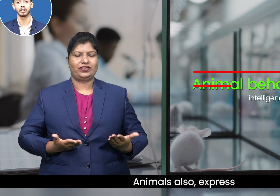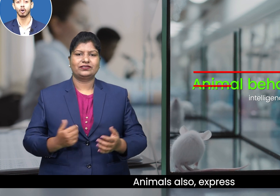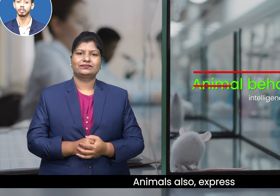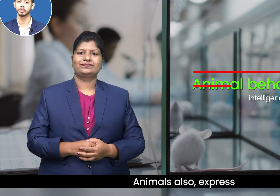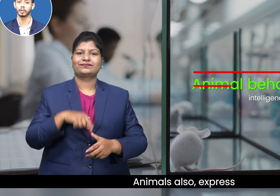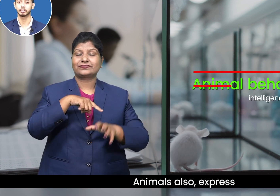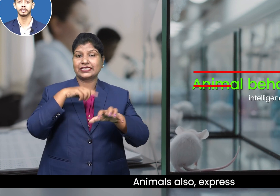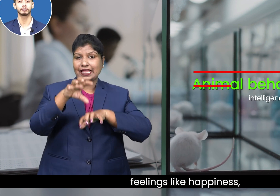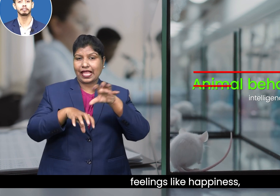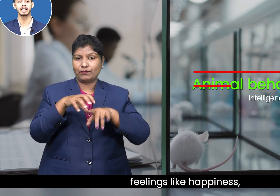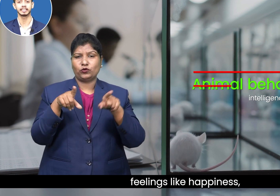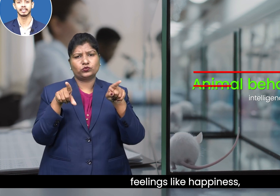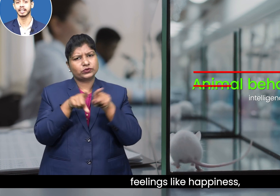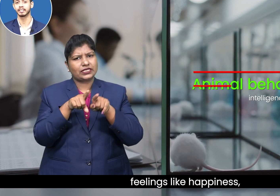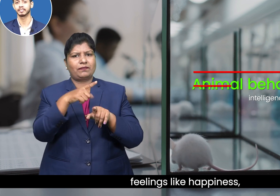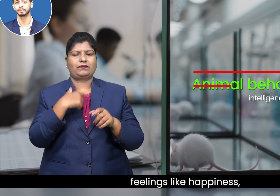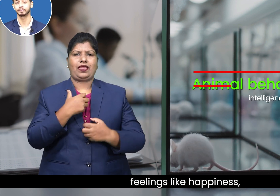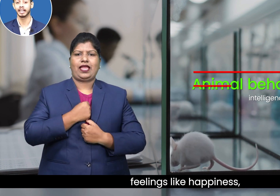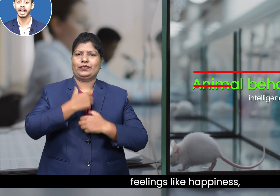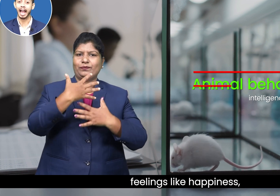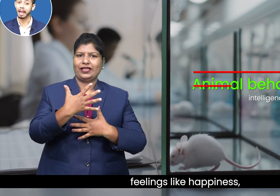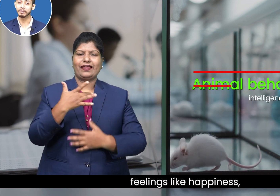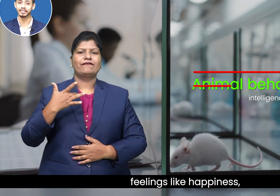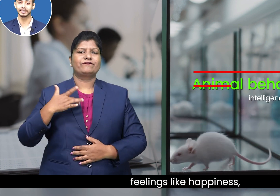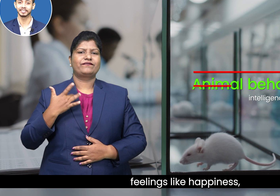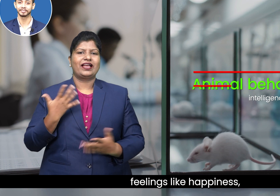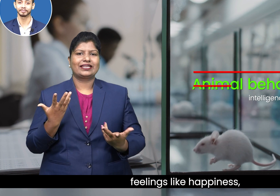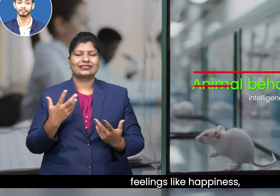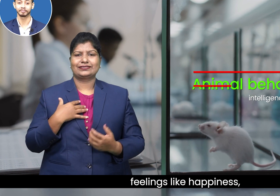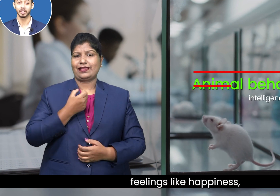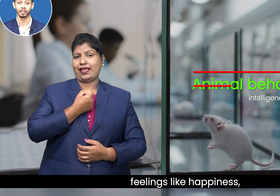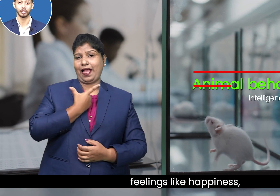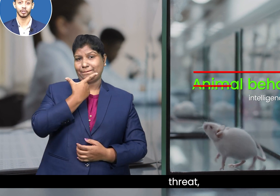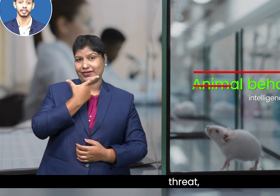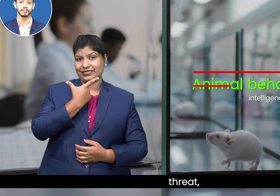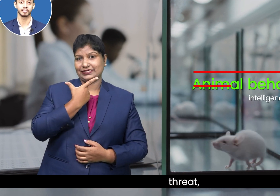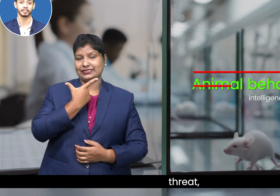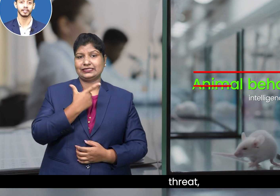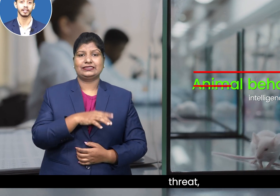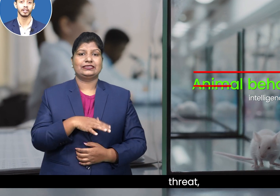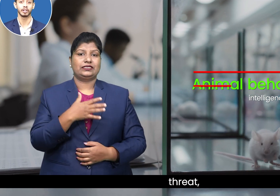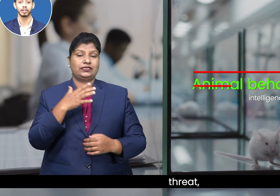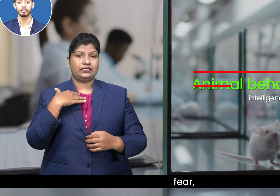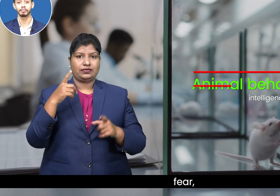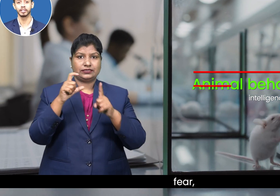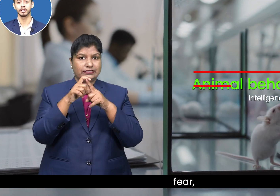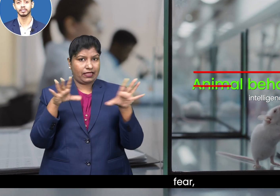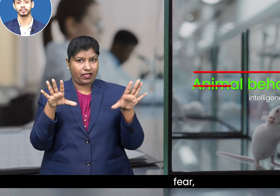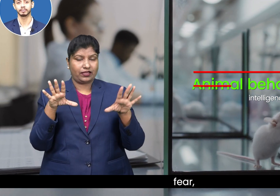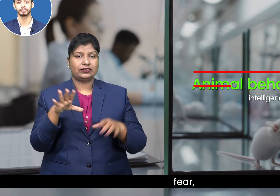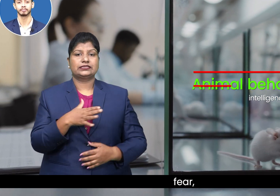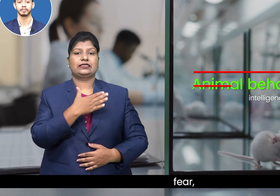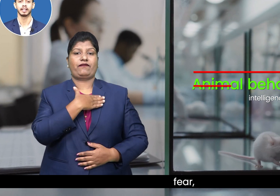Animals also express feelings like happiness, threat,